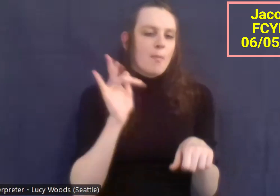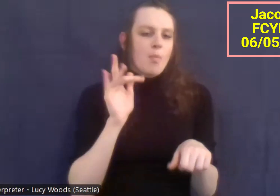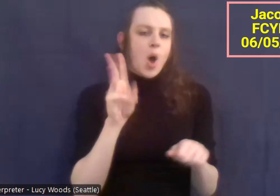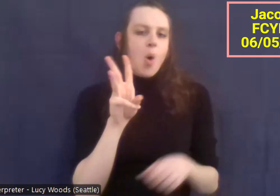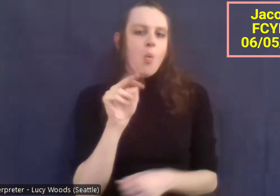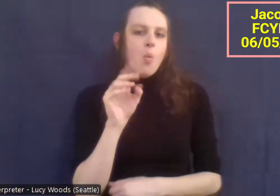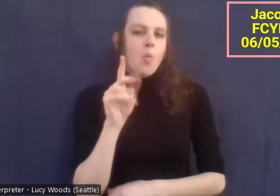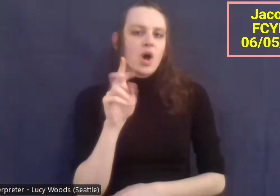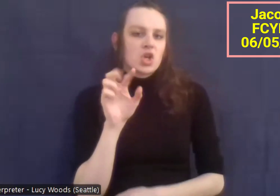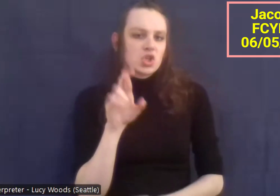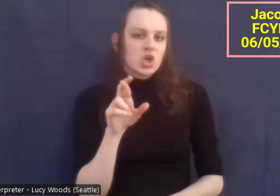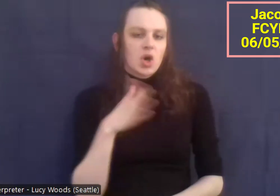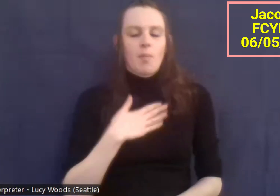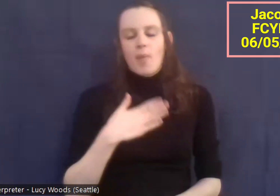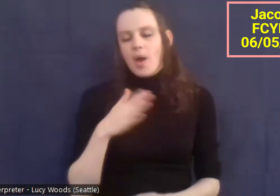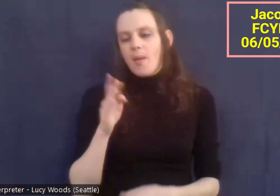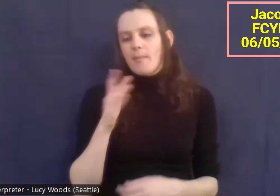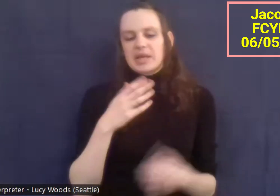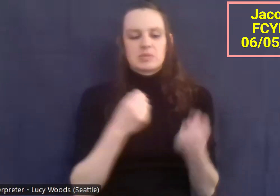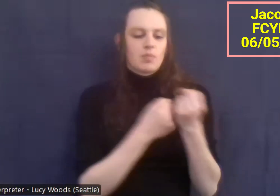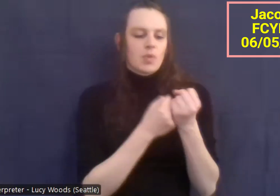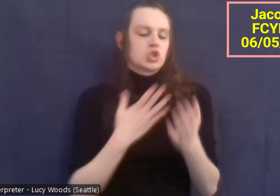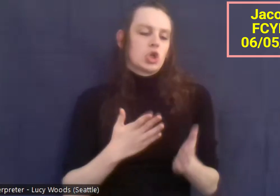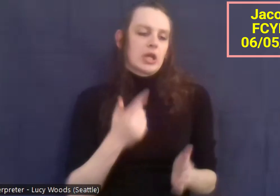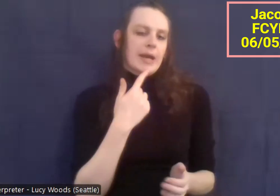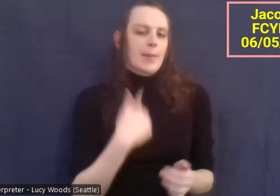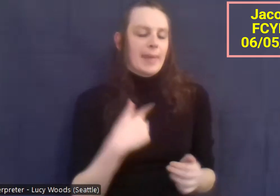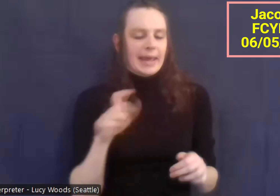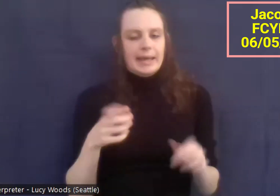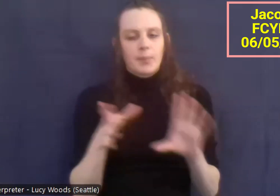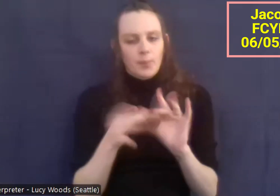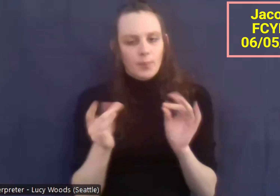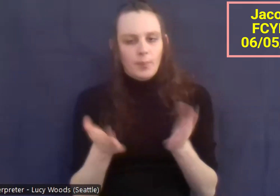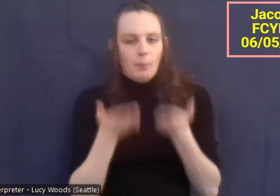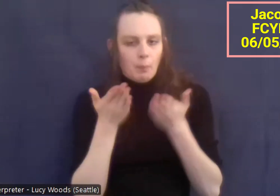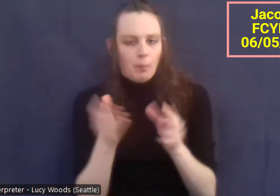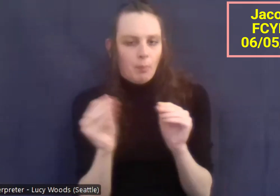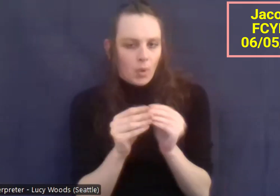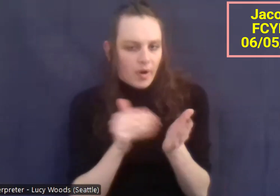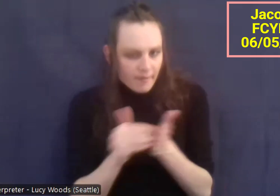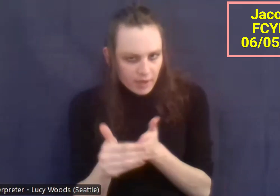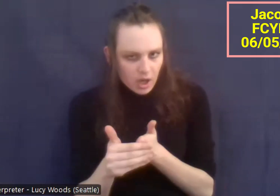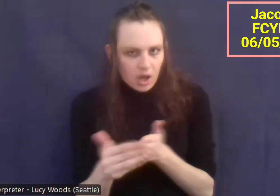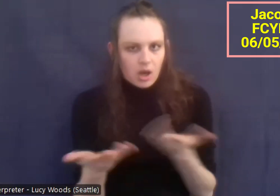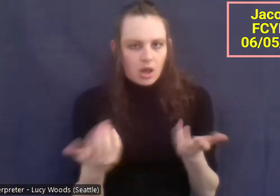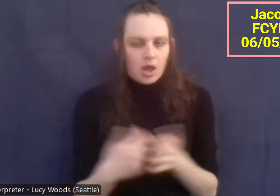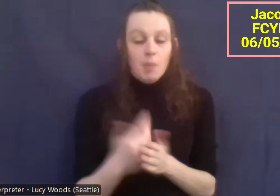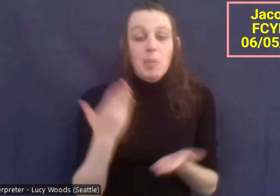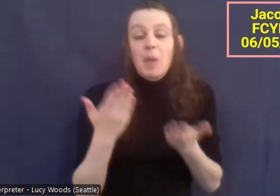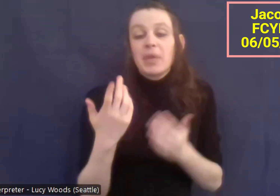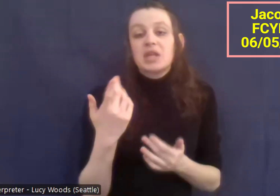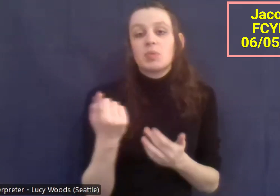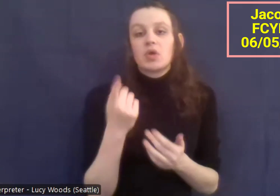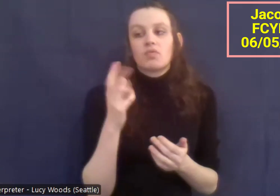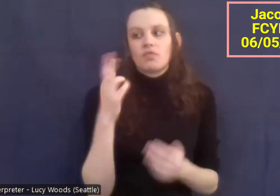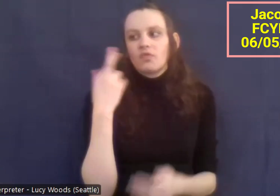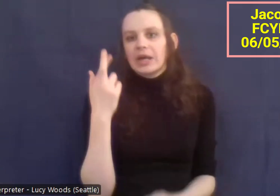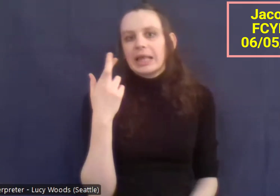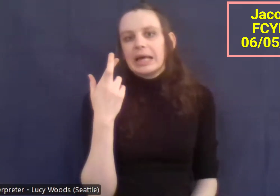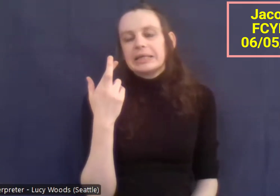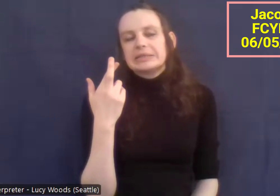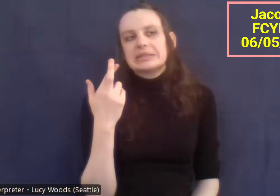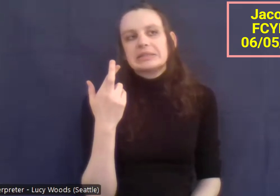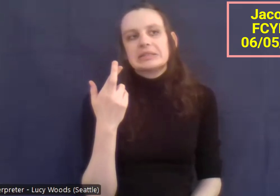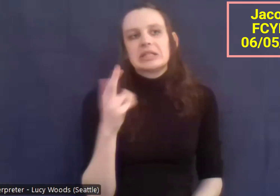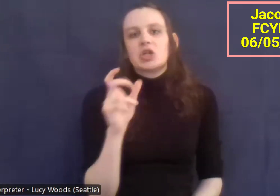need to mention it more often because it might help somebody realize that they never have to